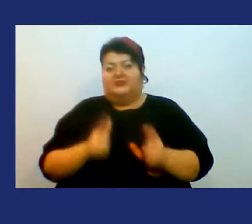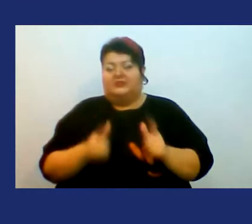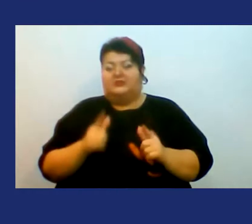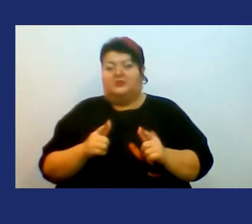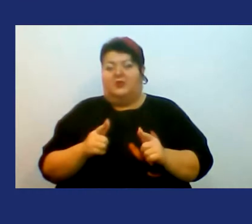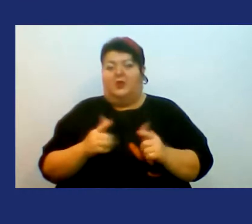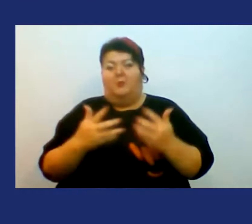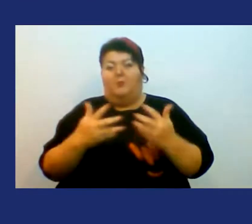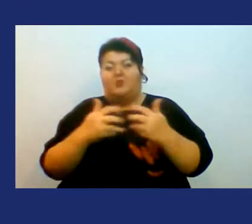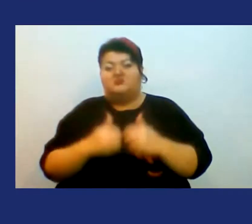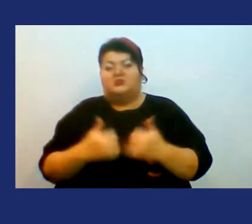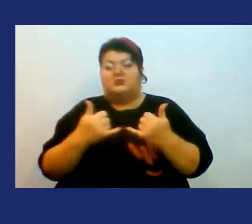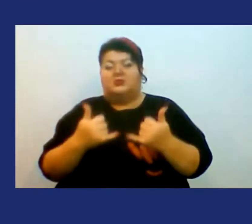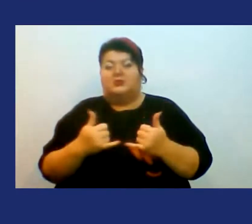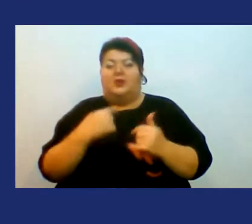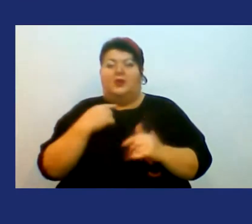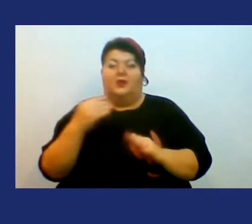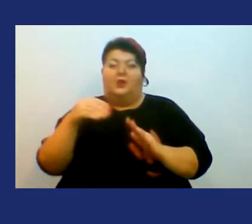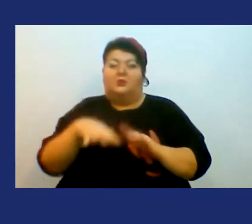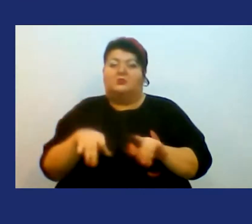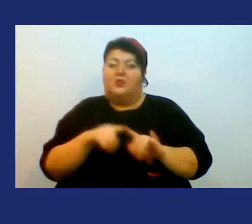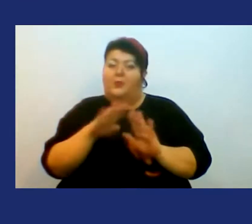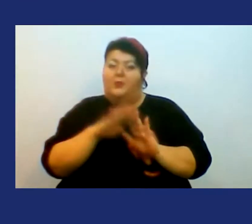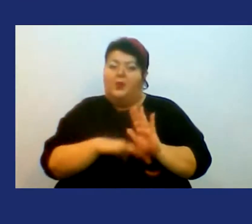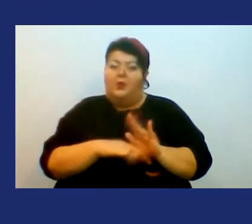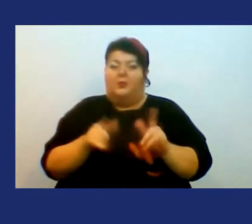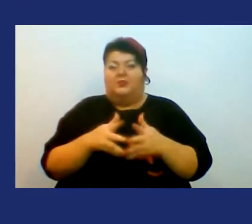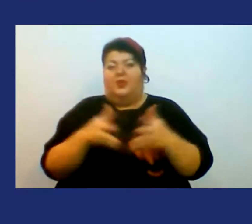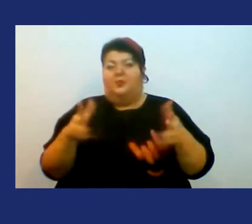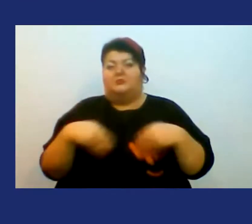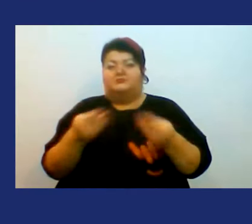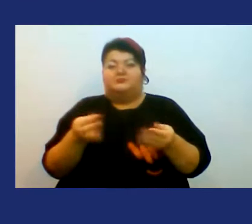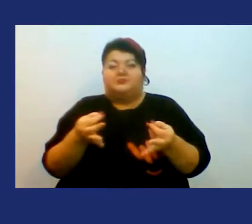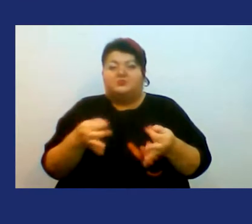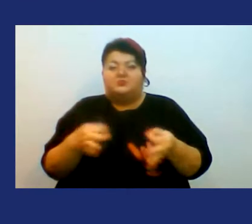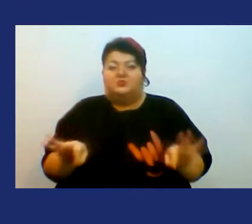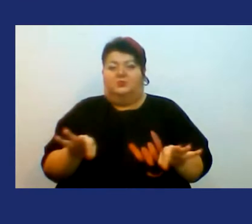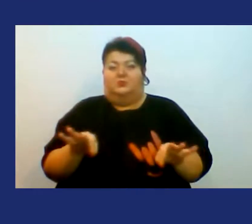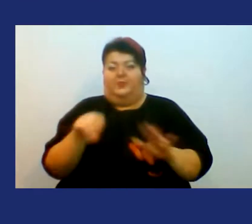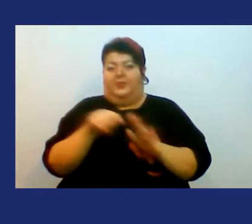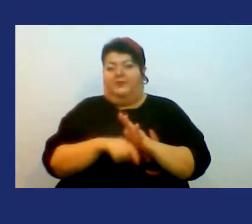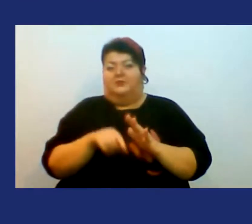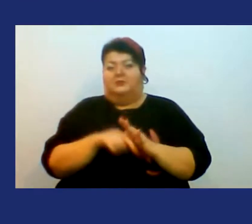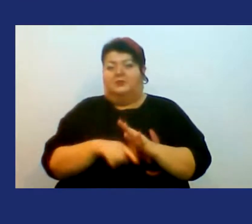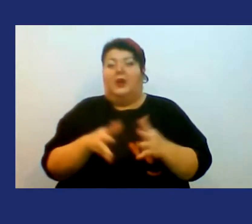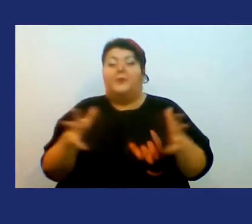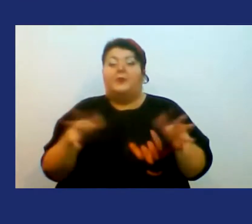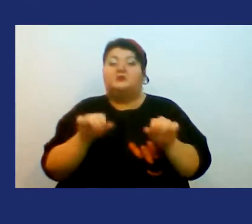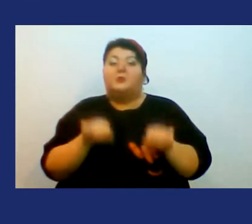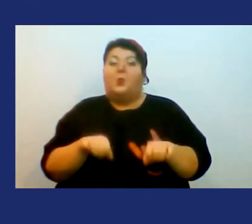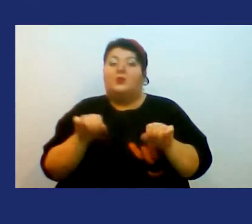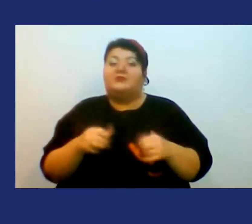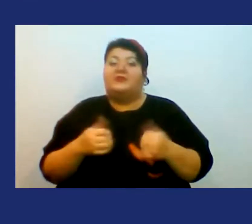dignity exercise the right to vote. The voting machines, some software tools, they untie the hands in